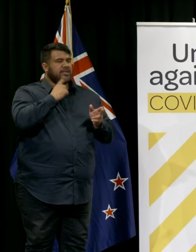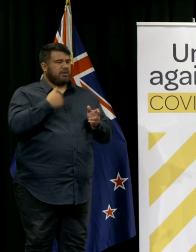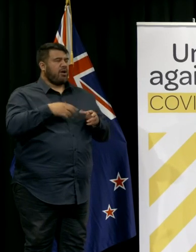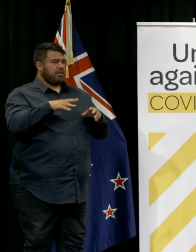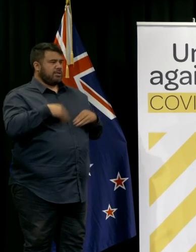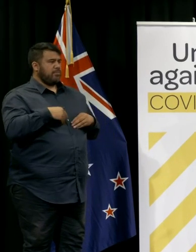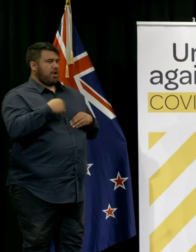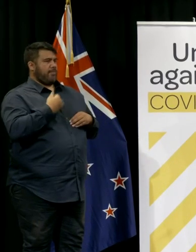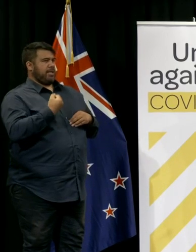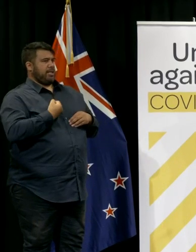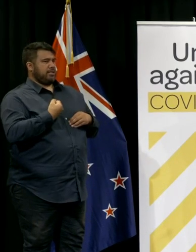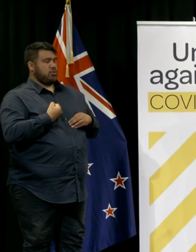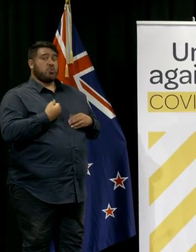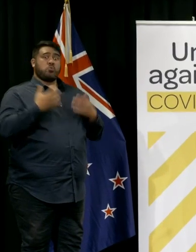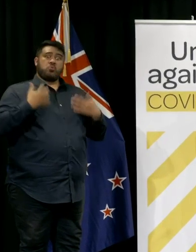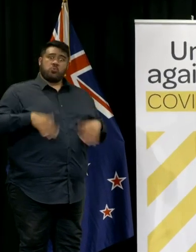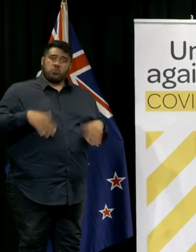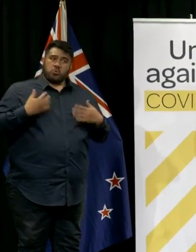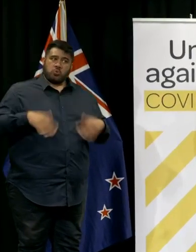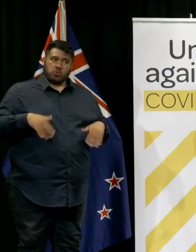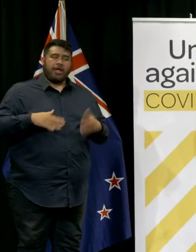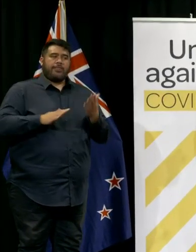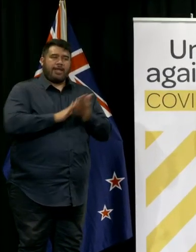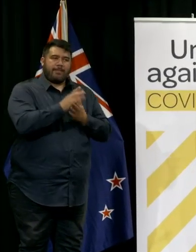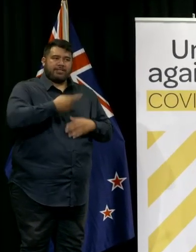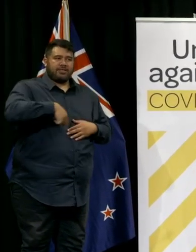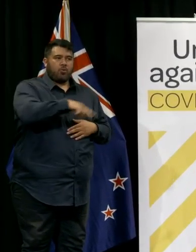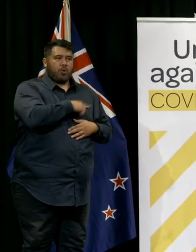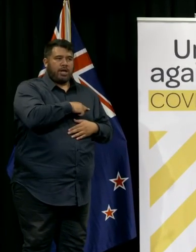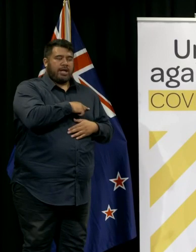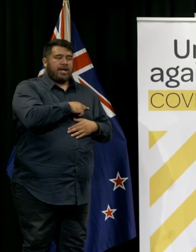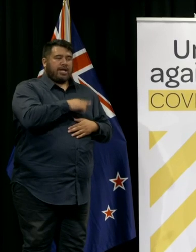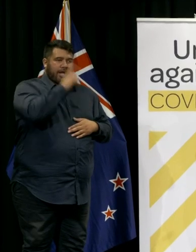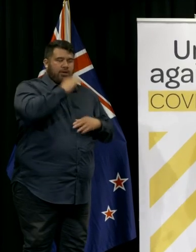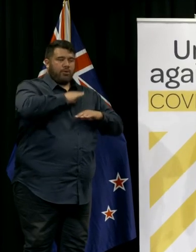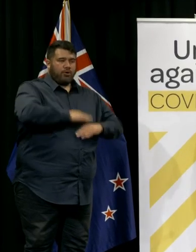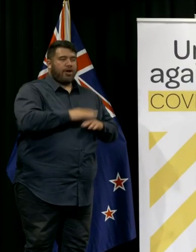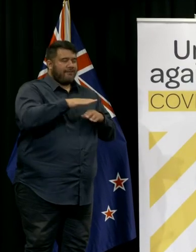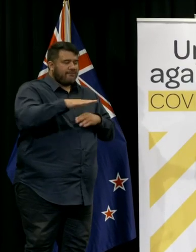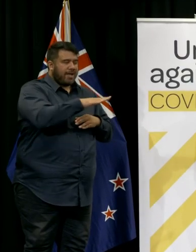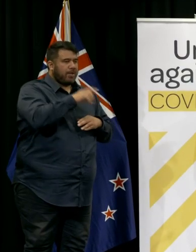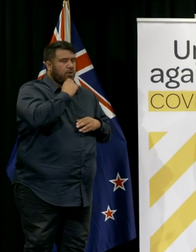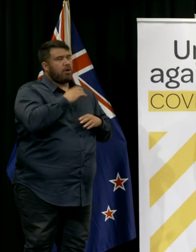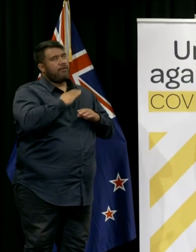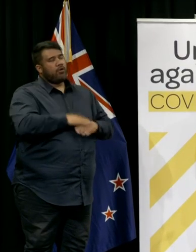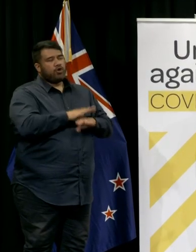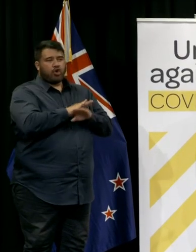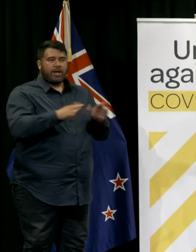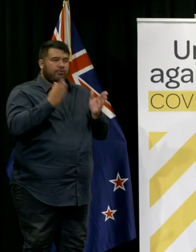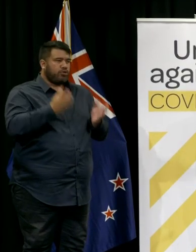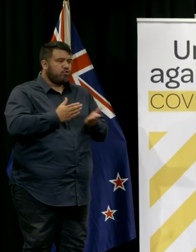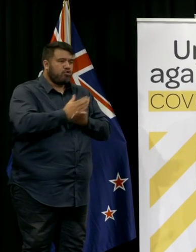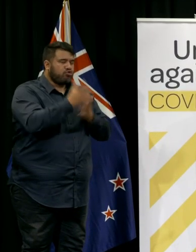will ensure that you don't have to relive this through a court trial. I'd also like to make mention of the very